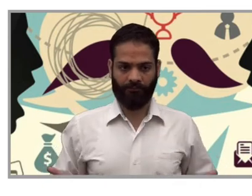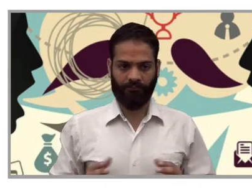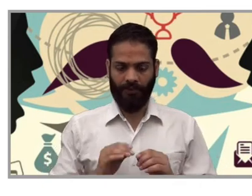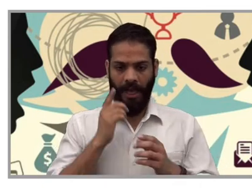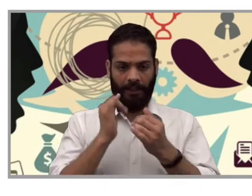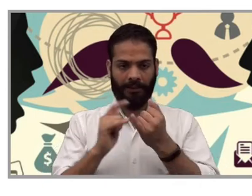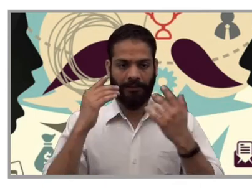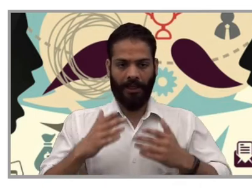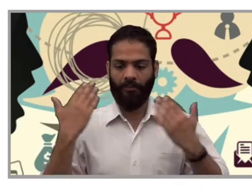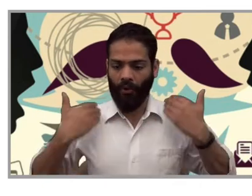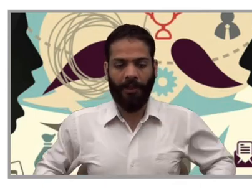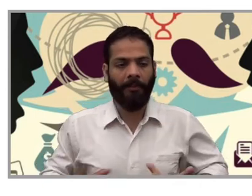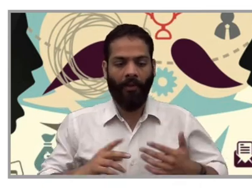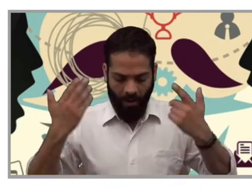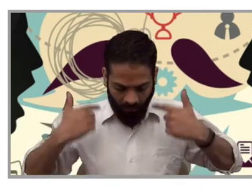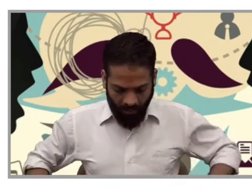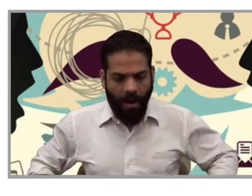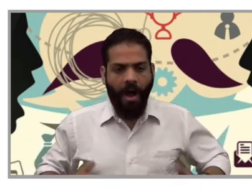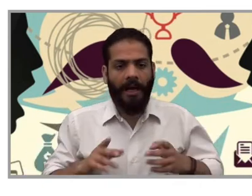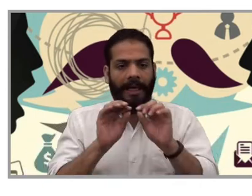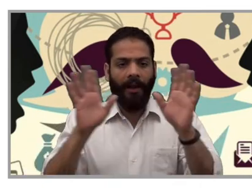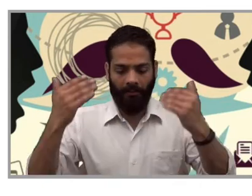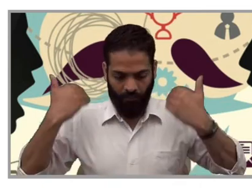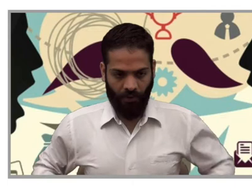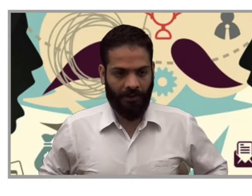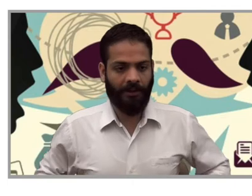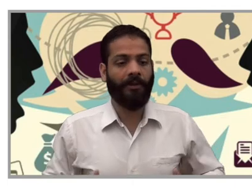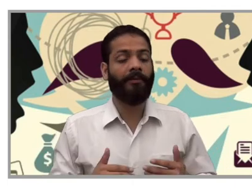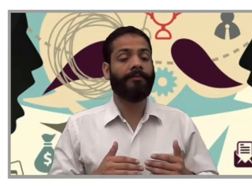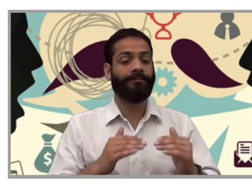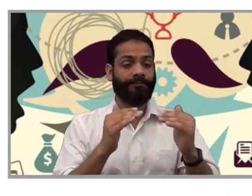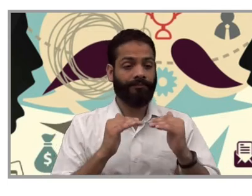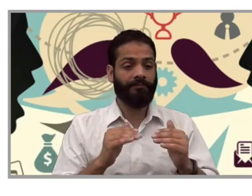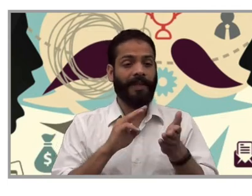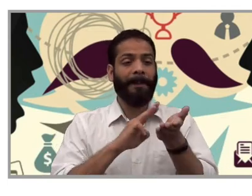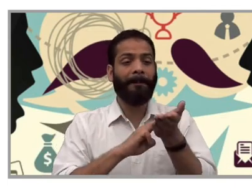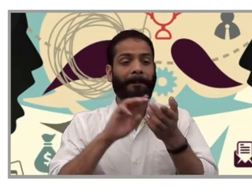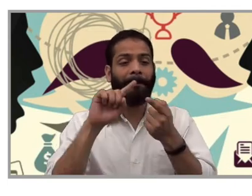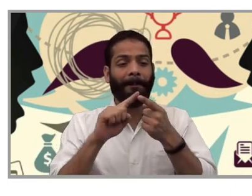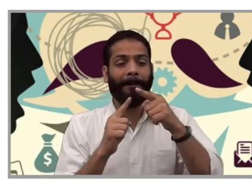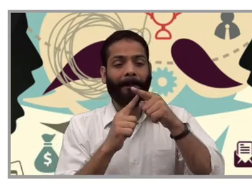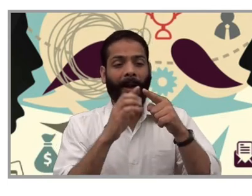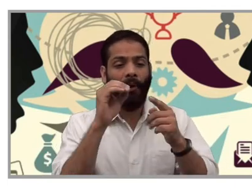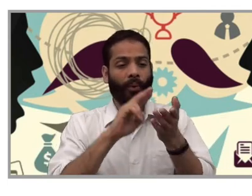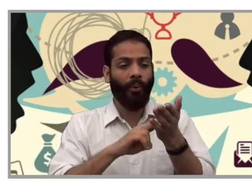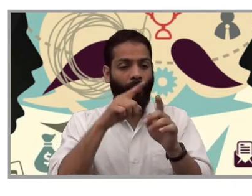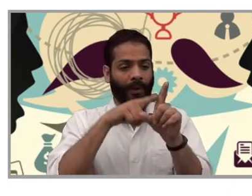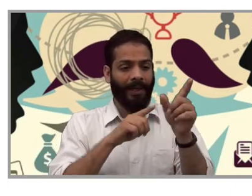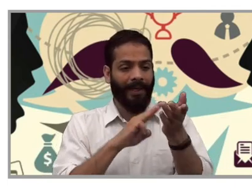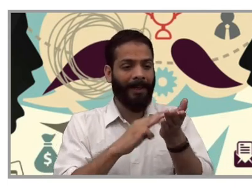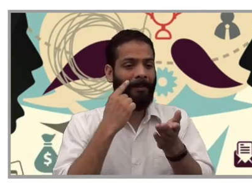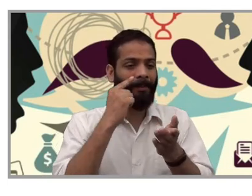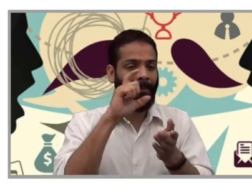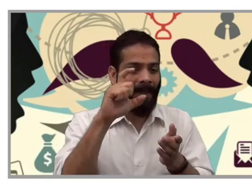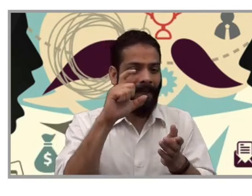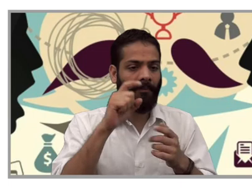The sign for this is body. It is clear from body that you